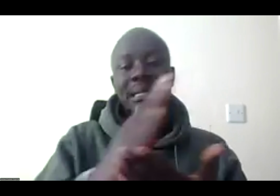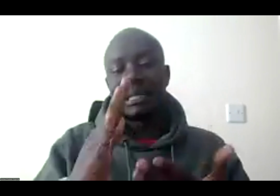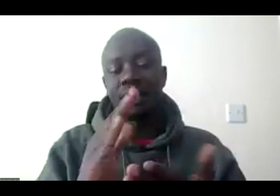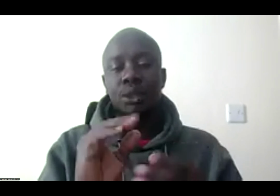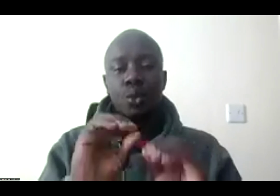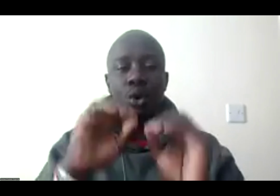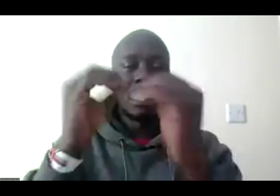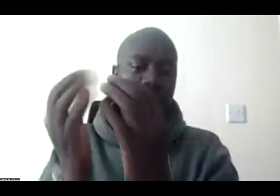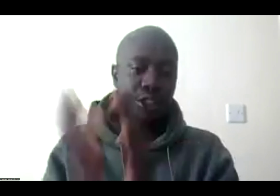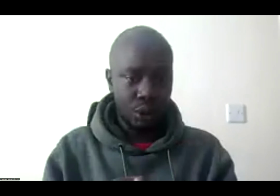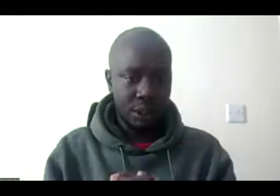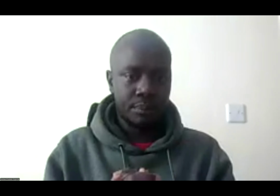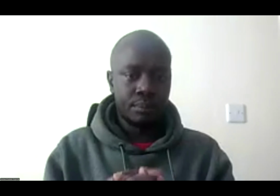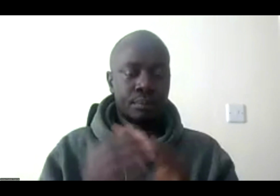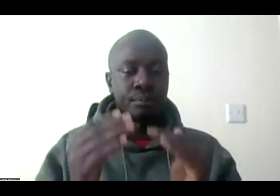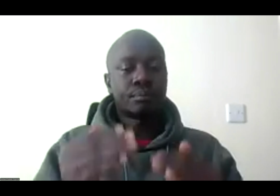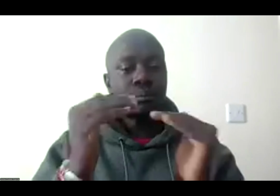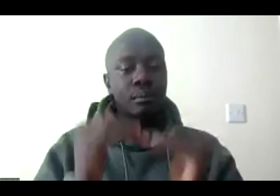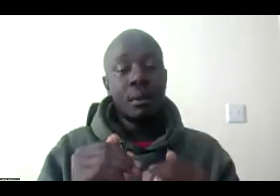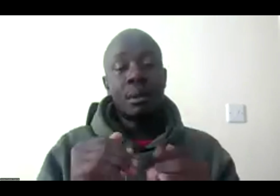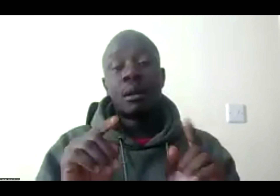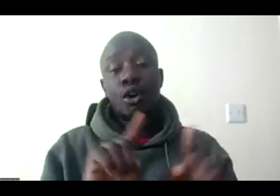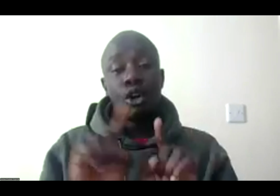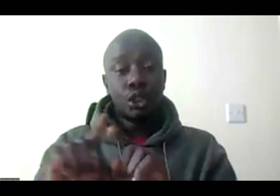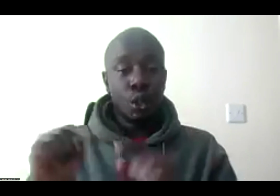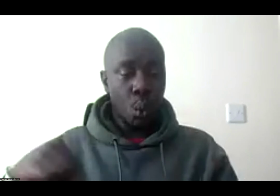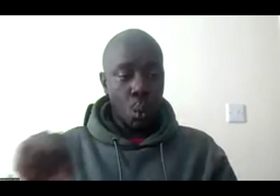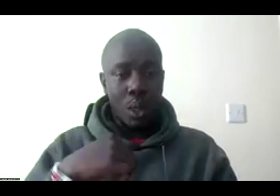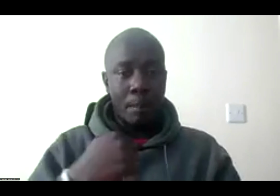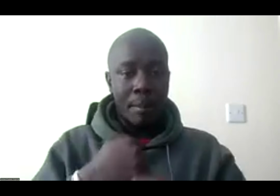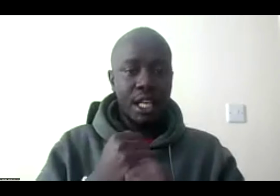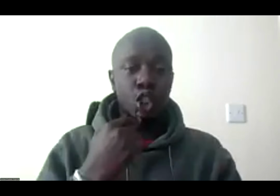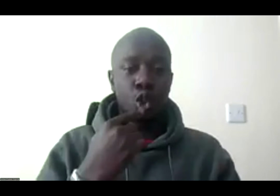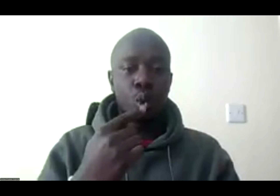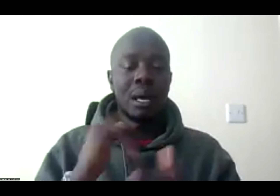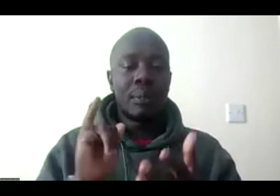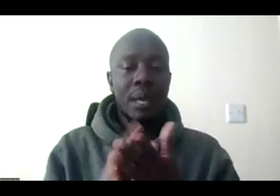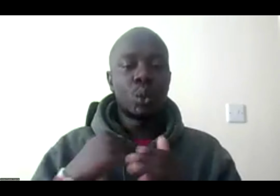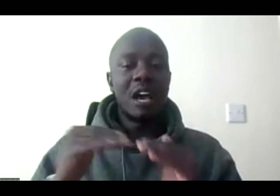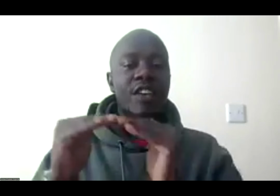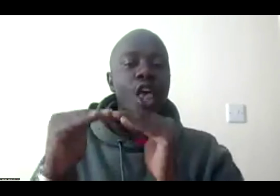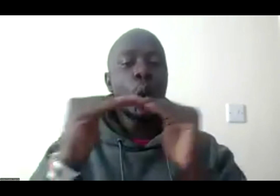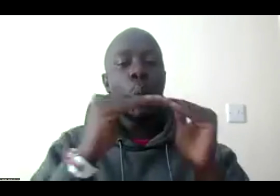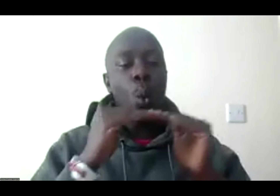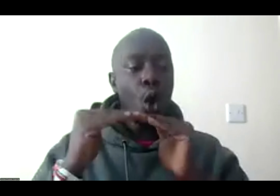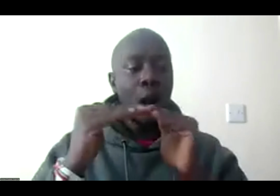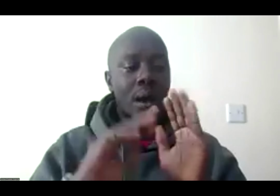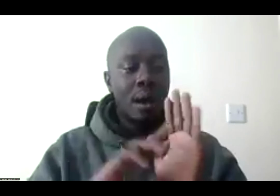by anyone else or to anyone else. 1 minute, Signverse team. 1 minute.